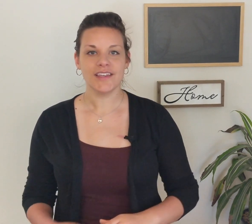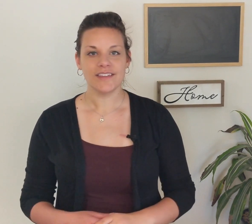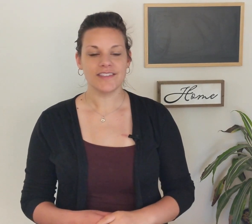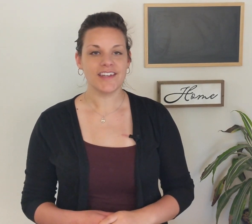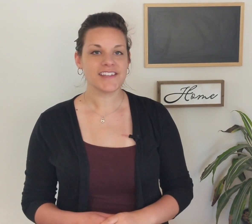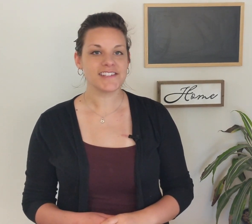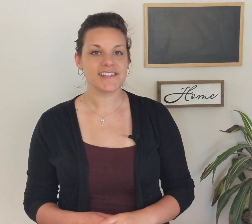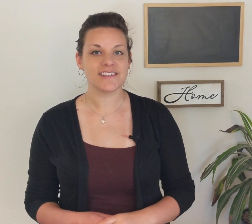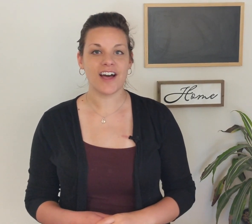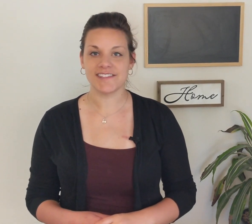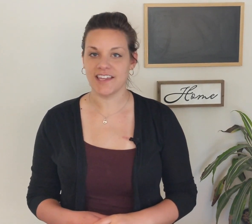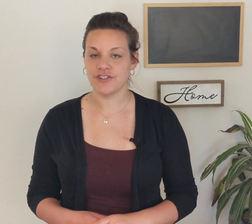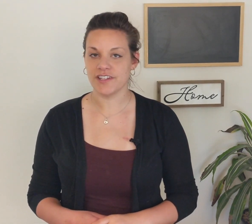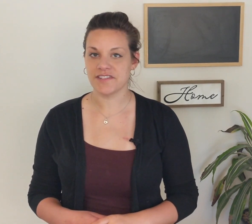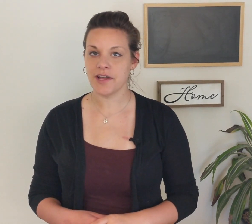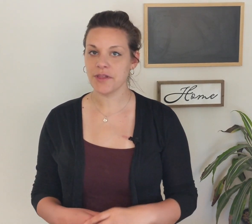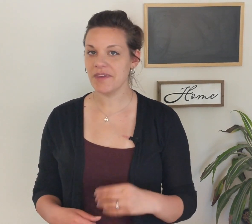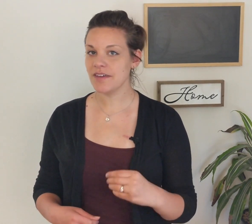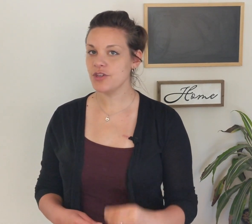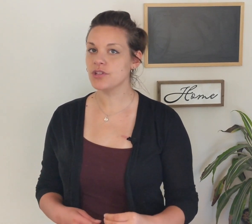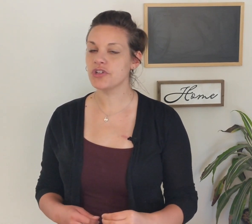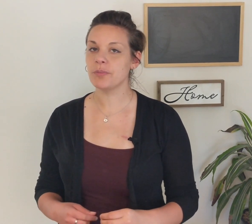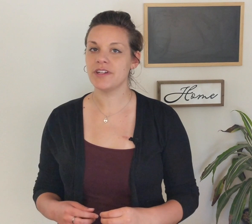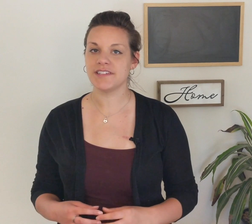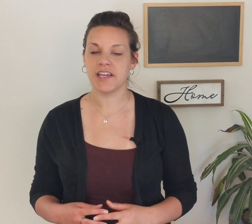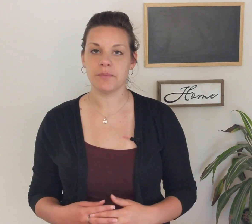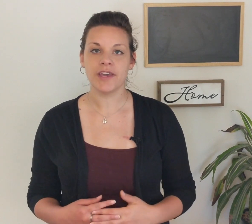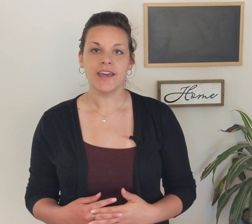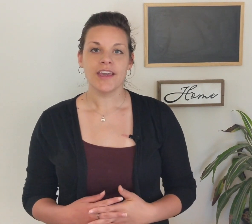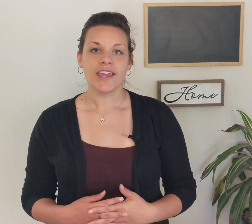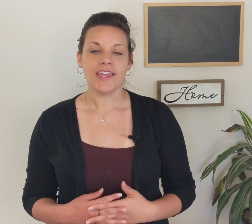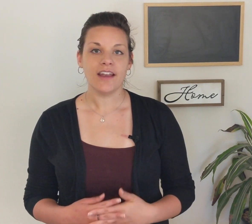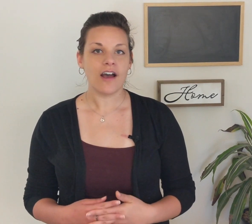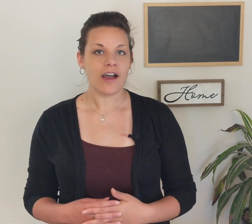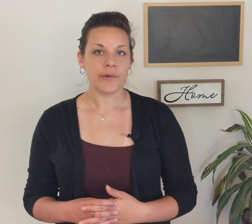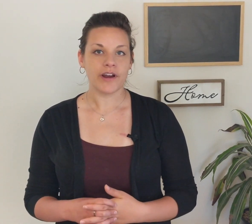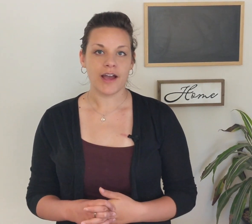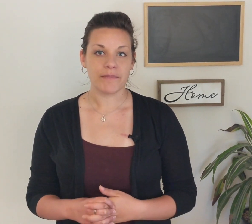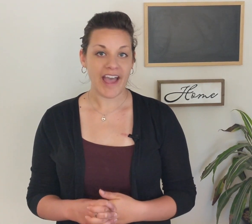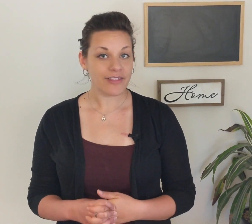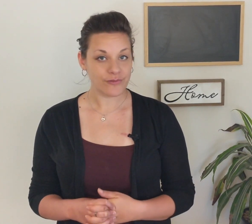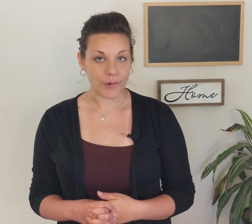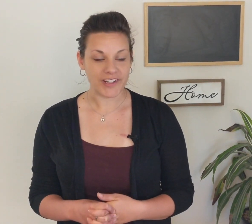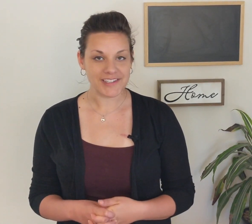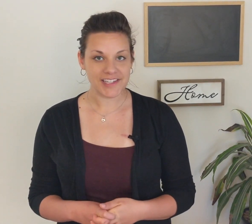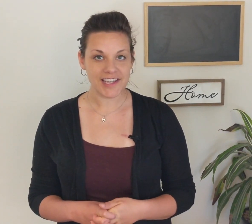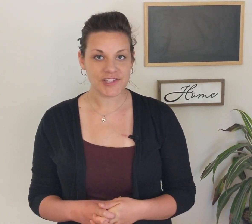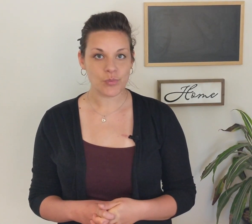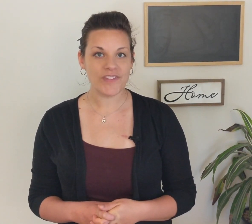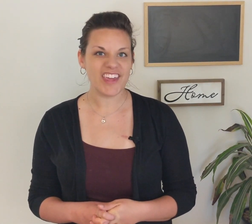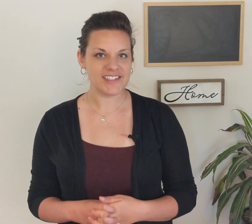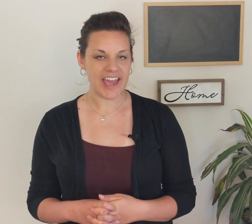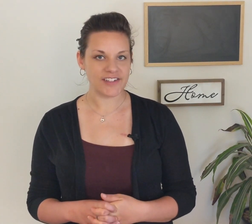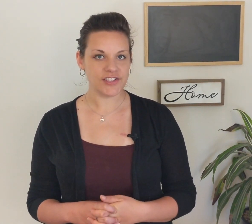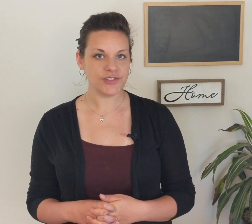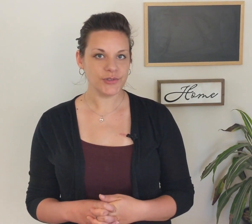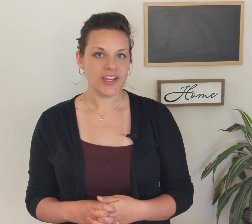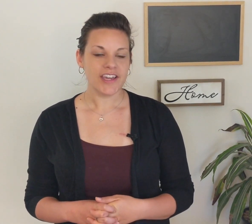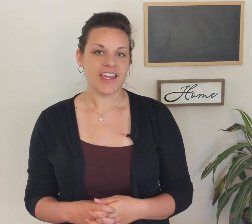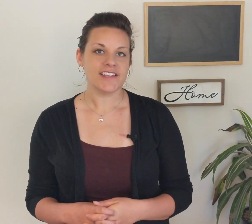The next is Los Angeles. Now let me give you a little bit of tip. In our California cities, what they tend to do is they